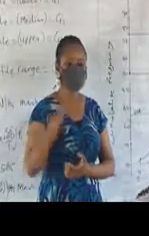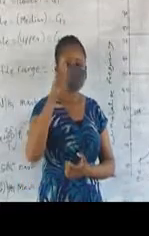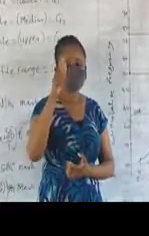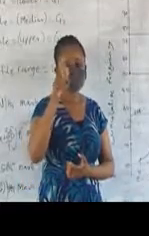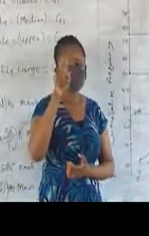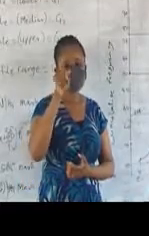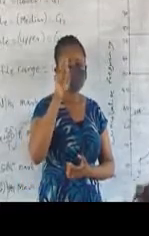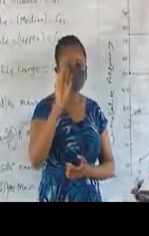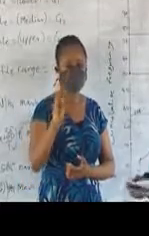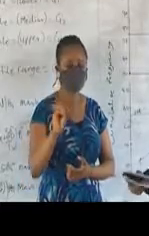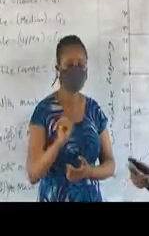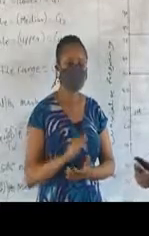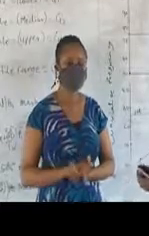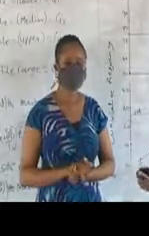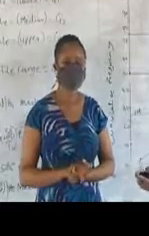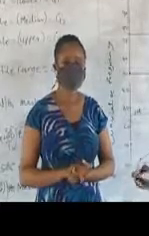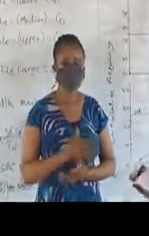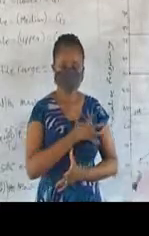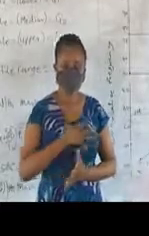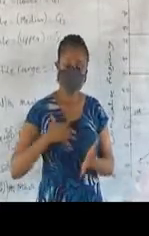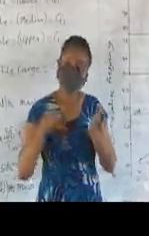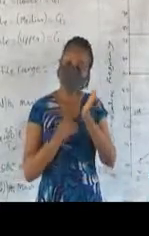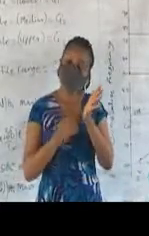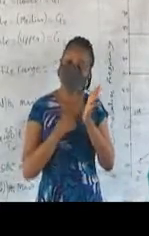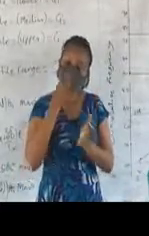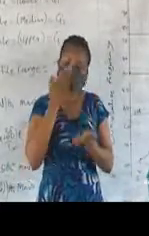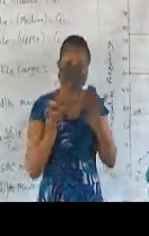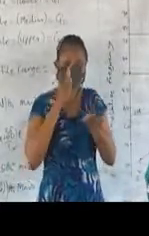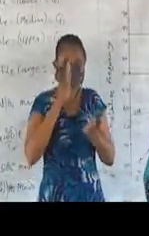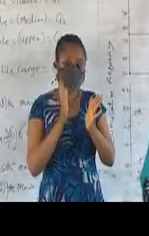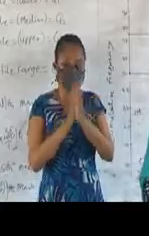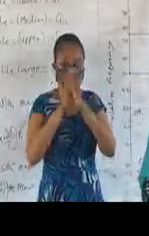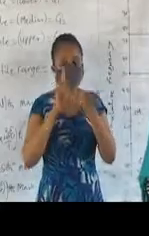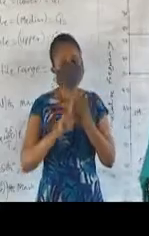21.0, sorry. And sometimes you may be asked to find